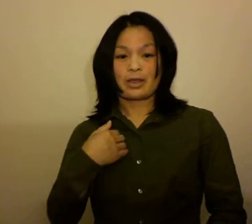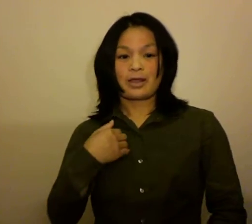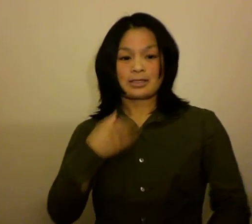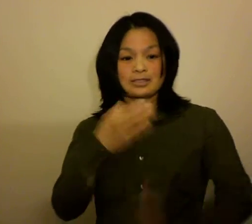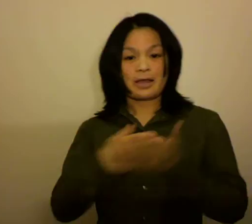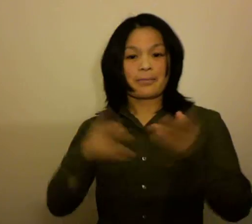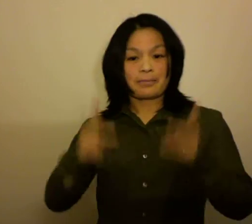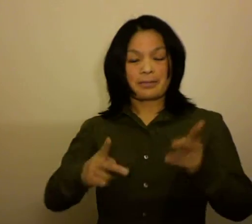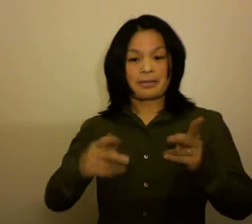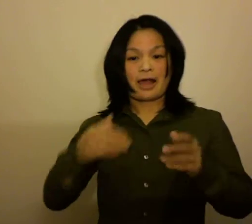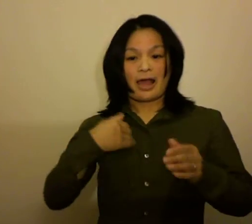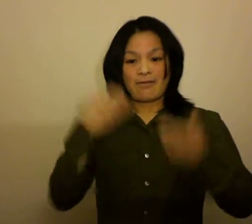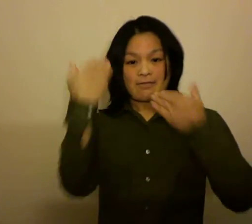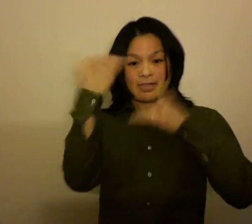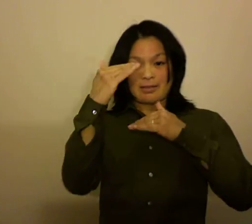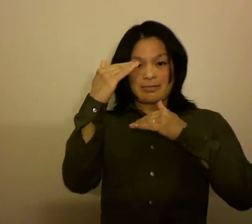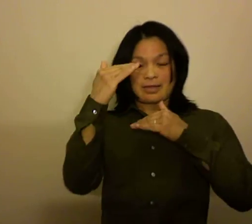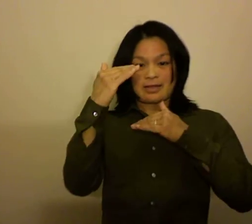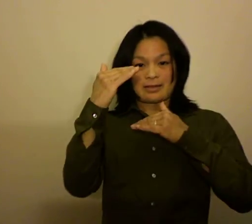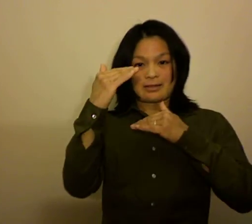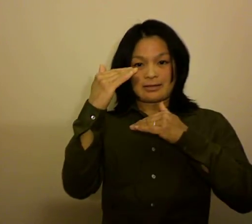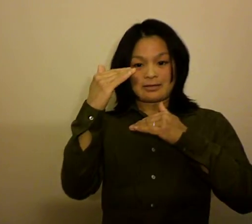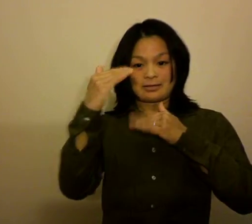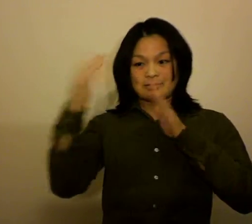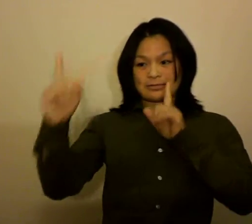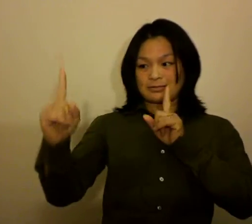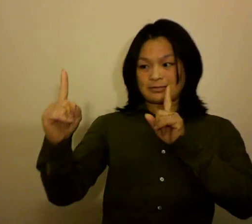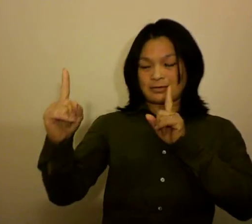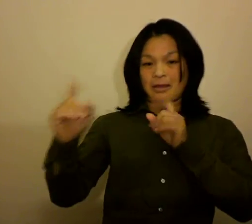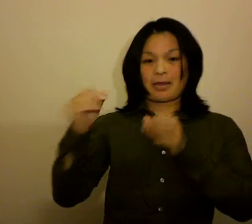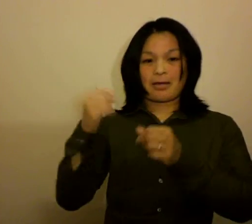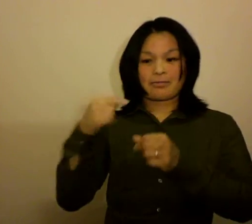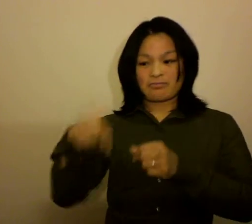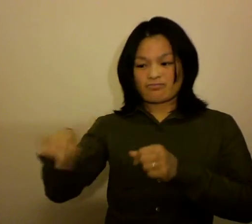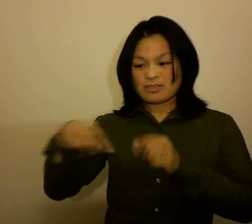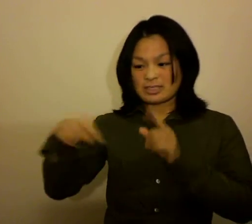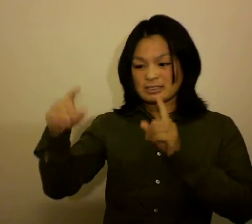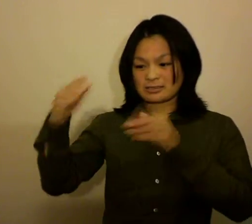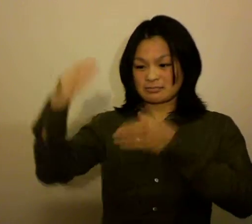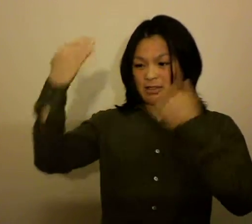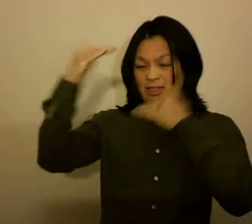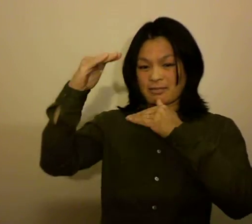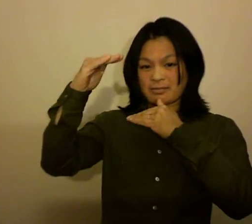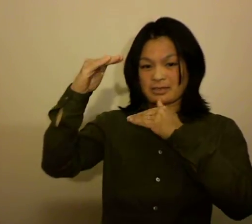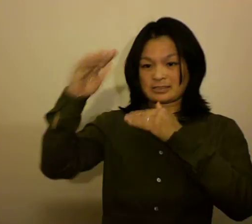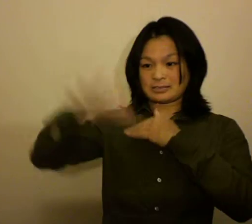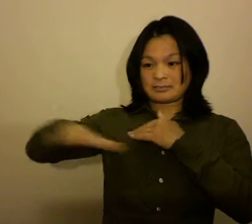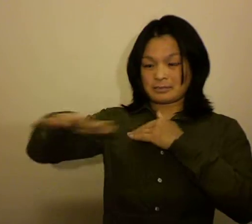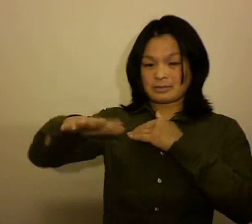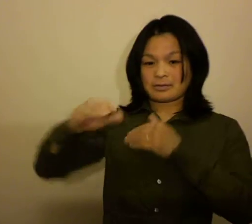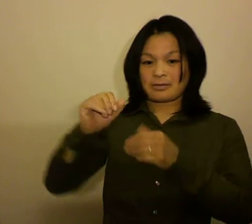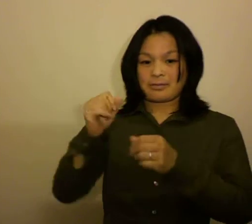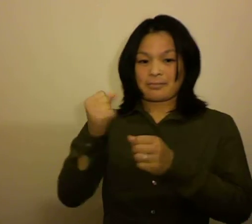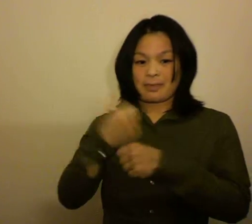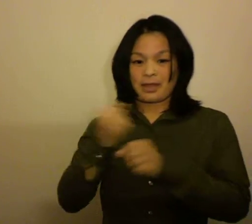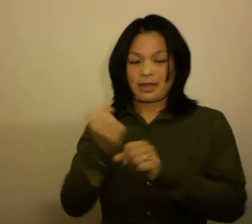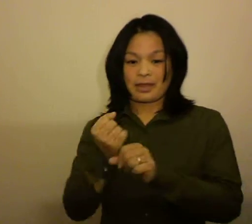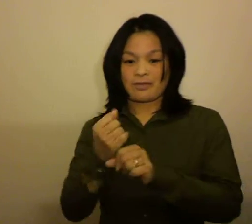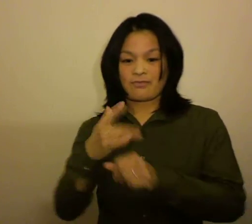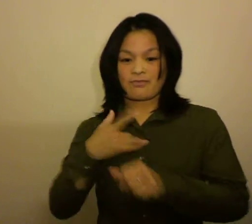feel safe. This is a boundary. So discussing questions you can ask with the kids. You can talk with them a